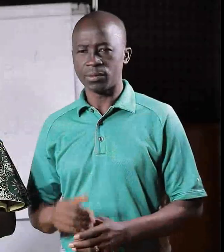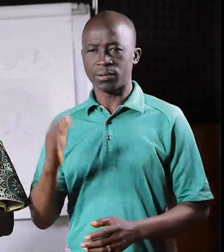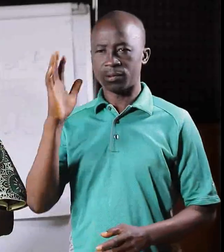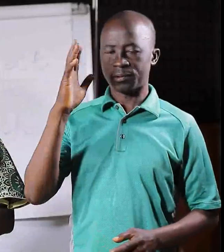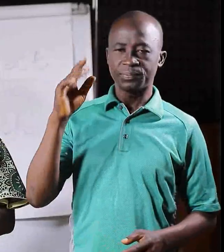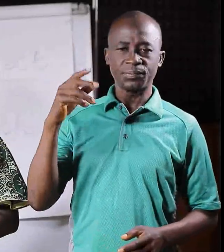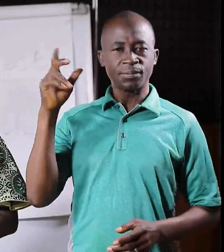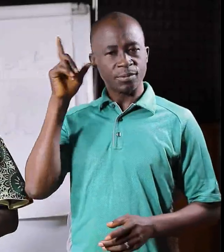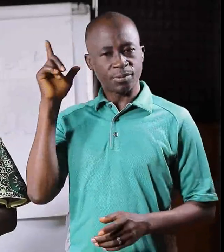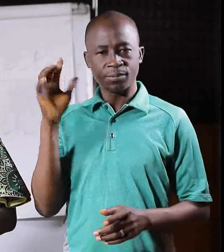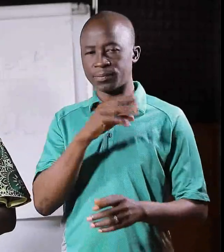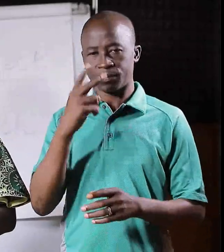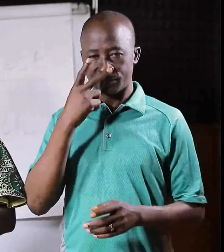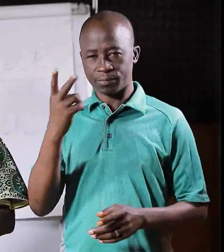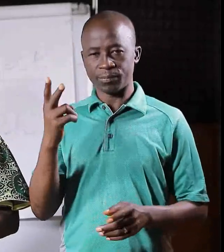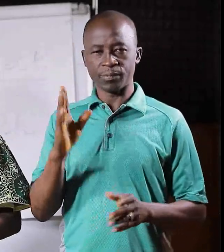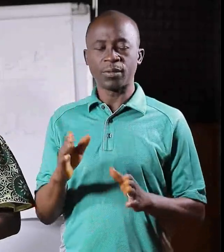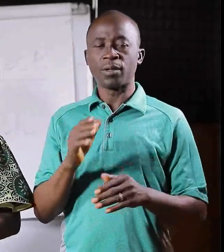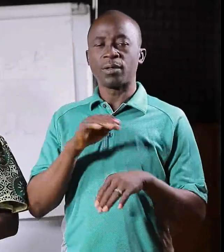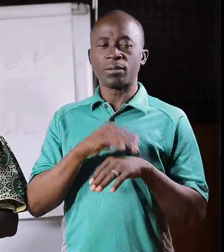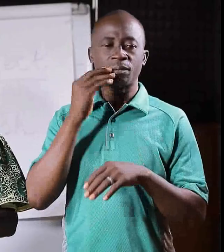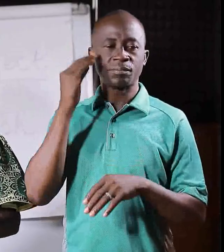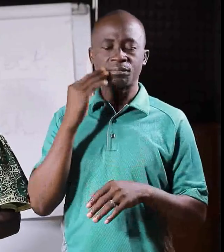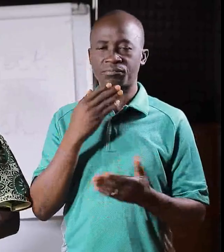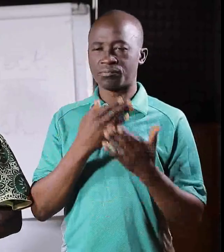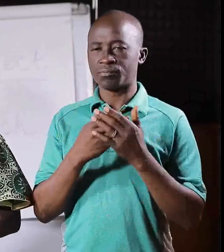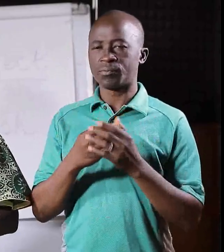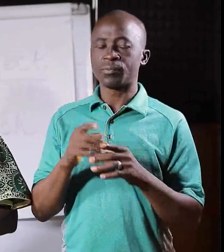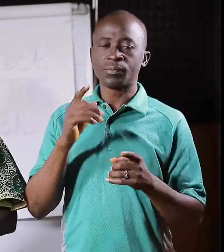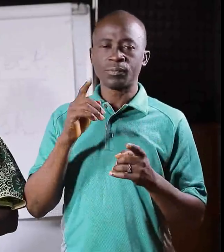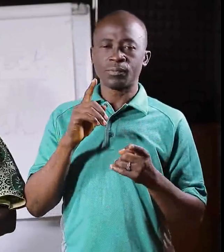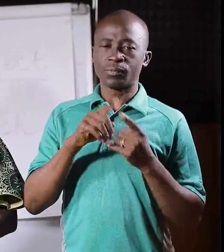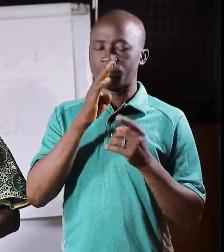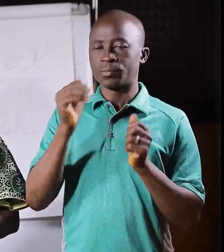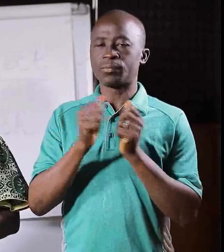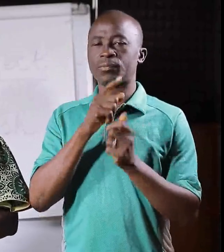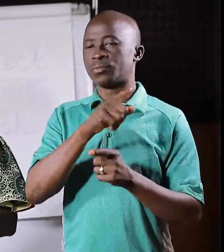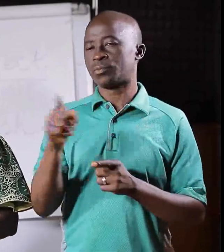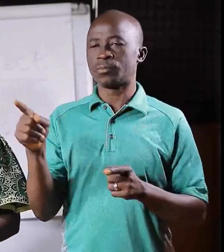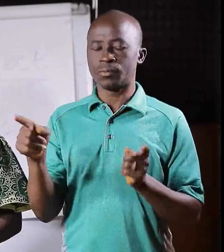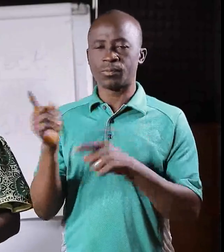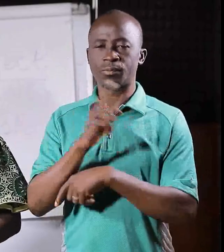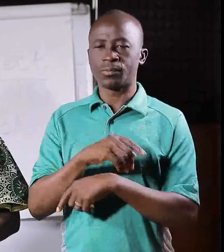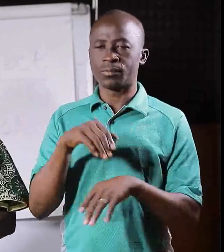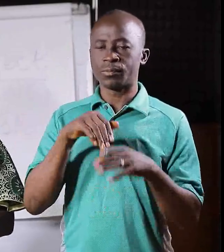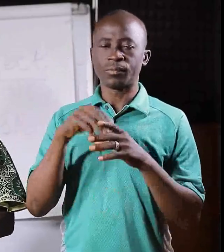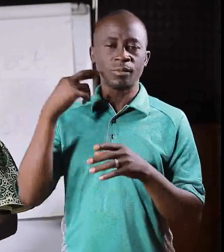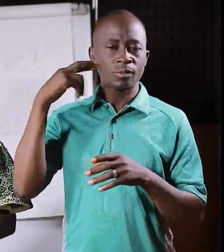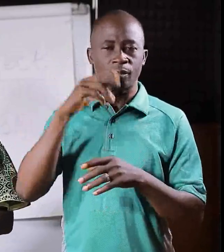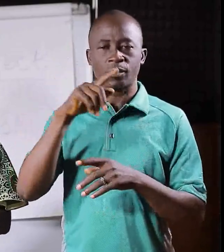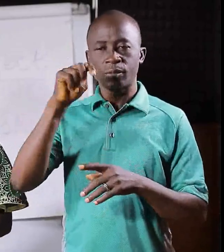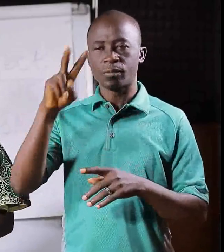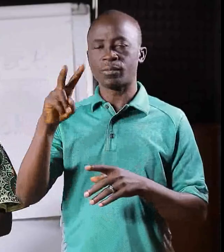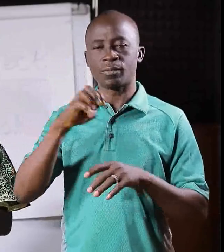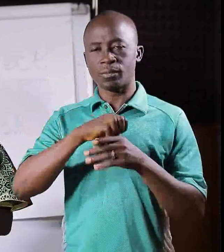Hello, listeners and viewers at home. It's good being with you again on yet another segment of the radio and television